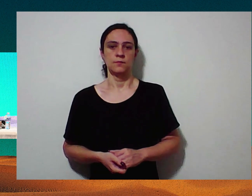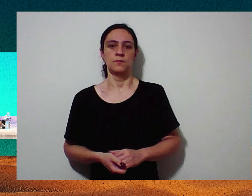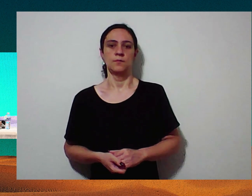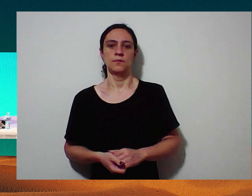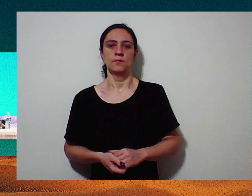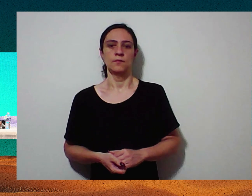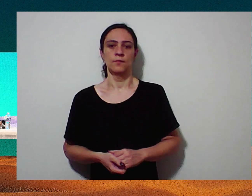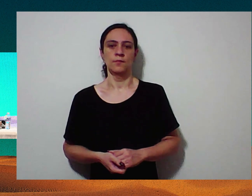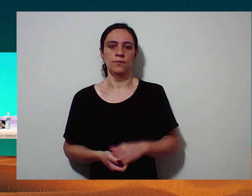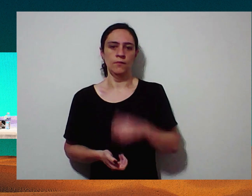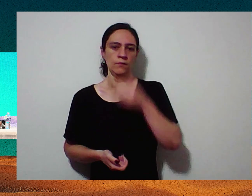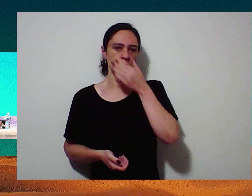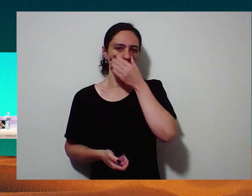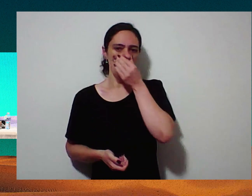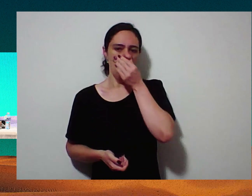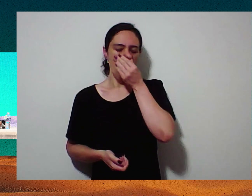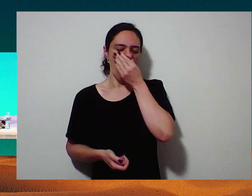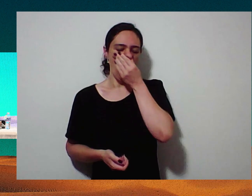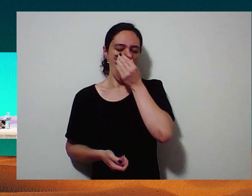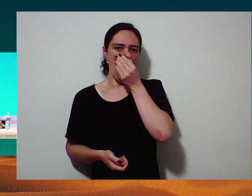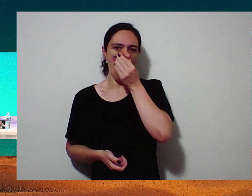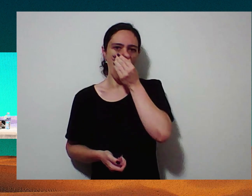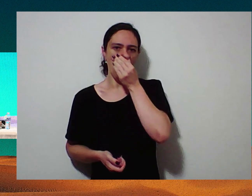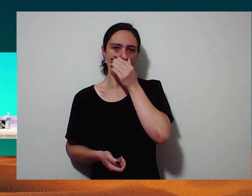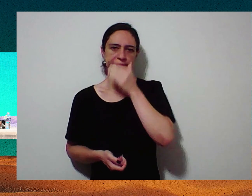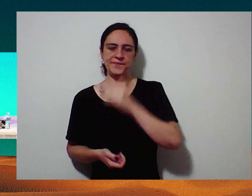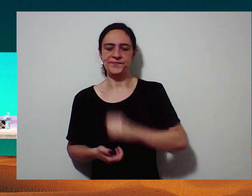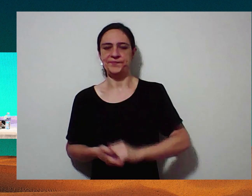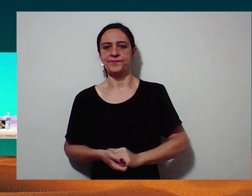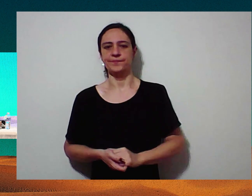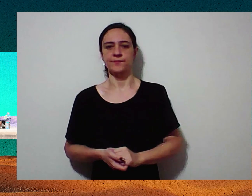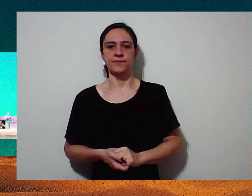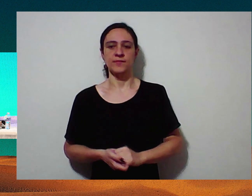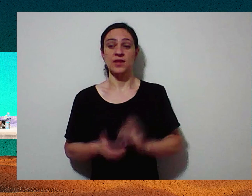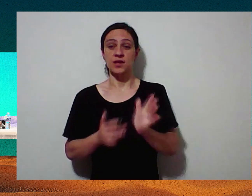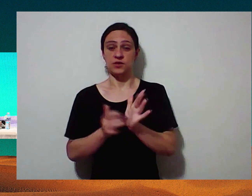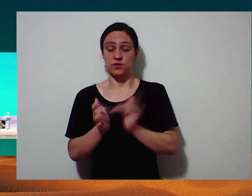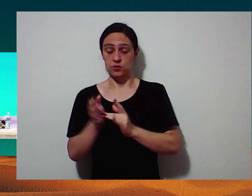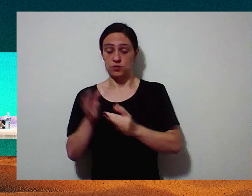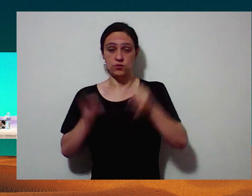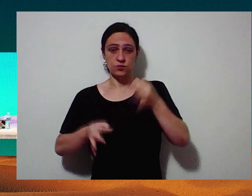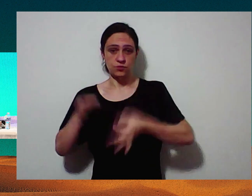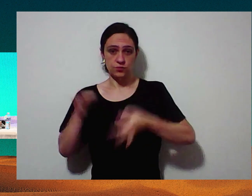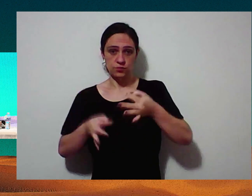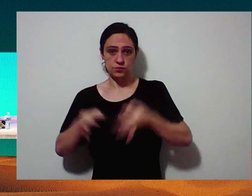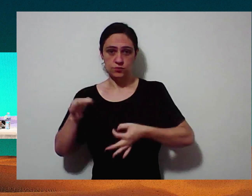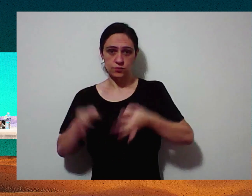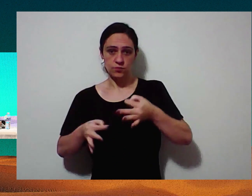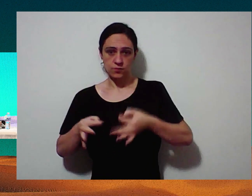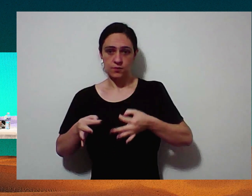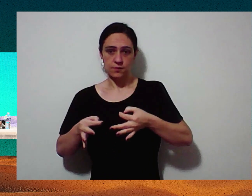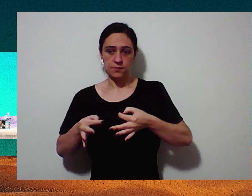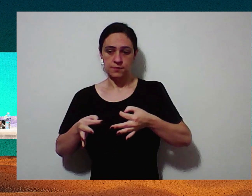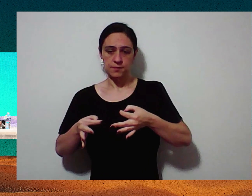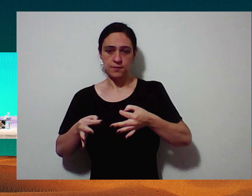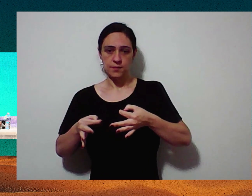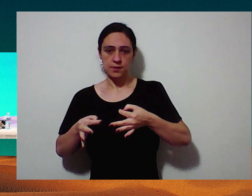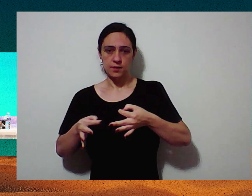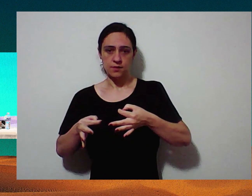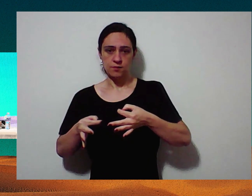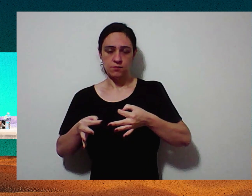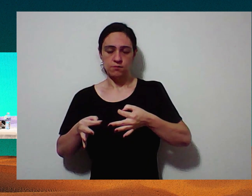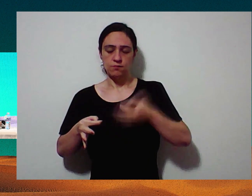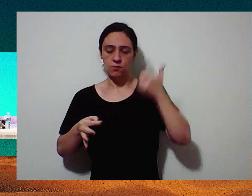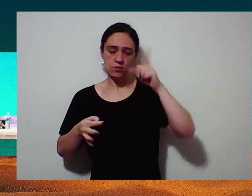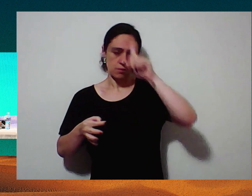out. Através do seu julgamento, irmãos, ele vai ser o cabeça sobre todas as coisas. Through his judgment,